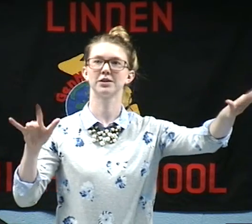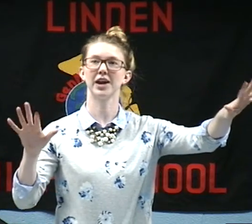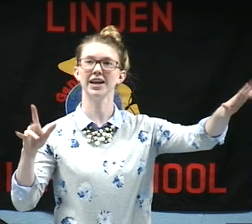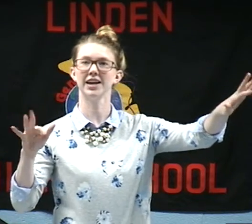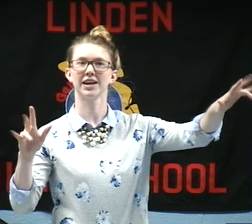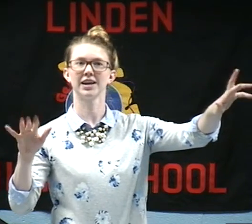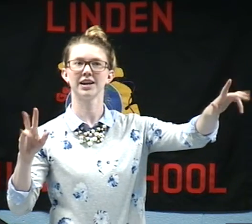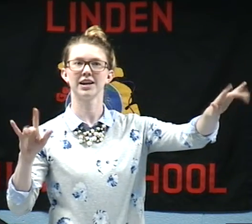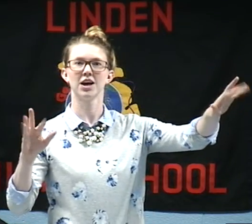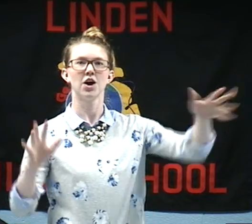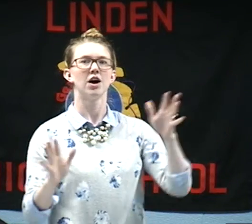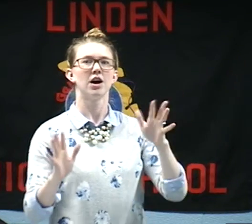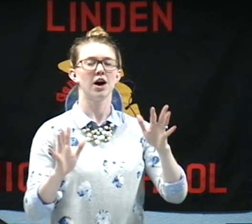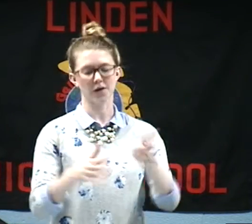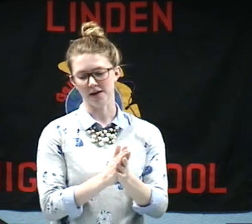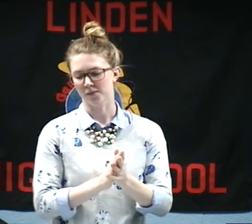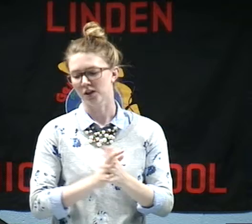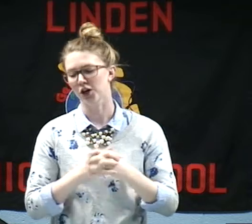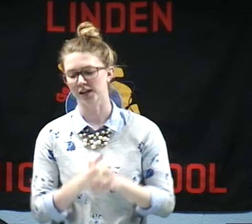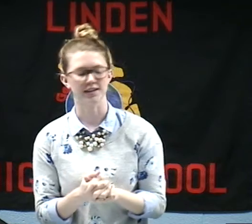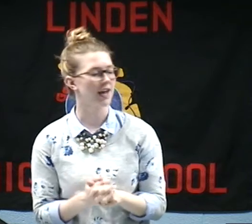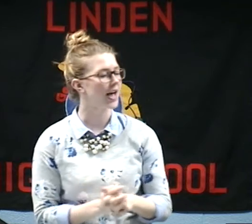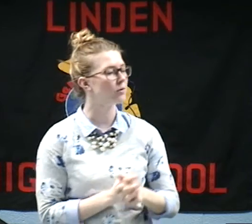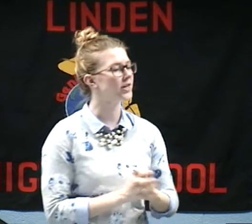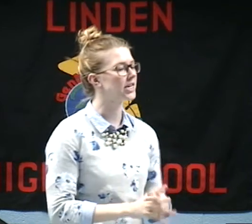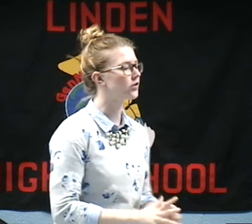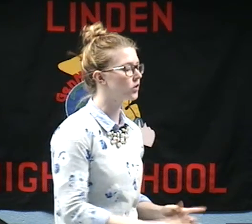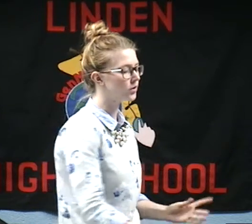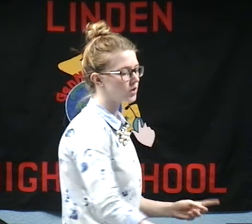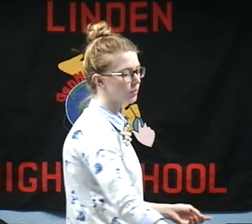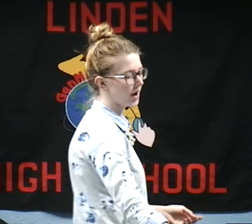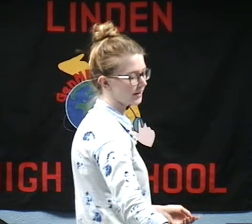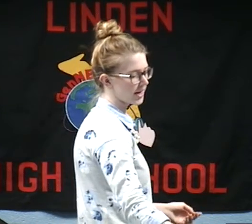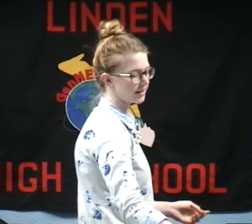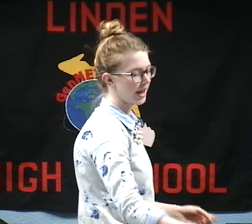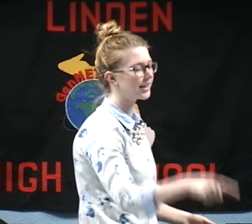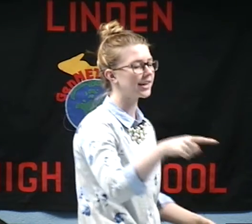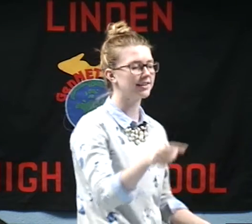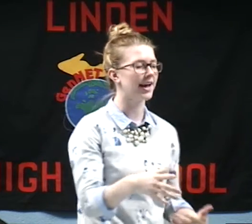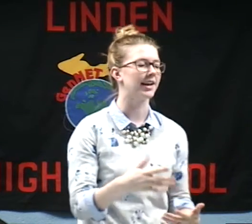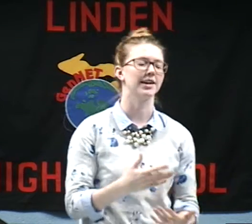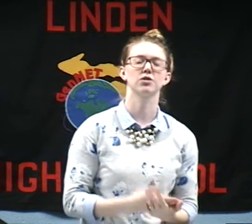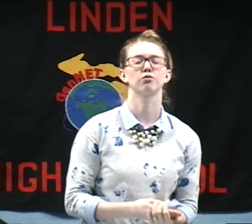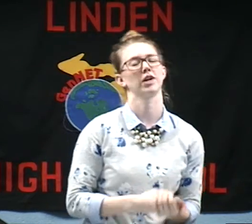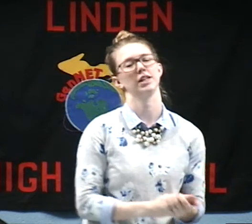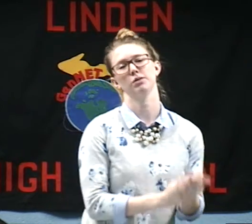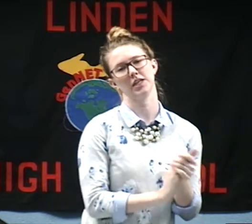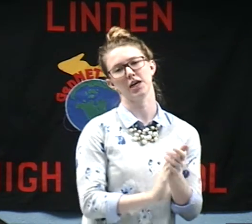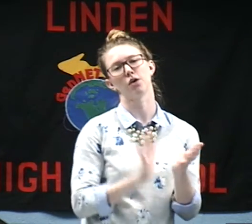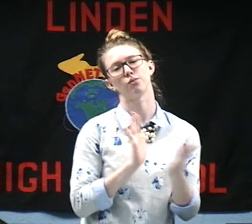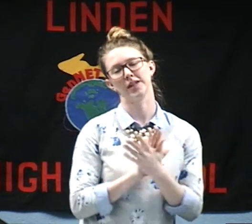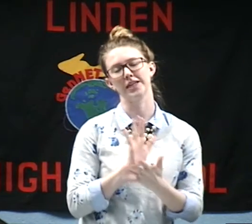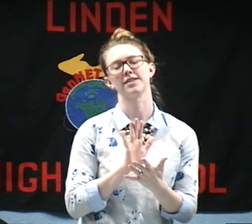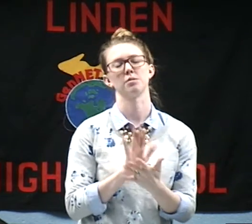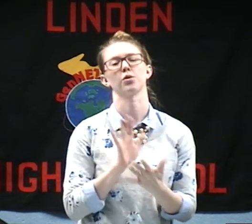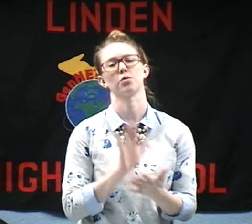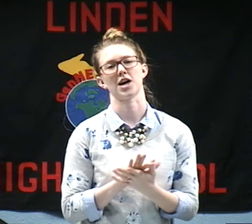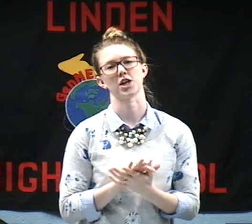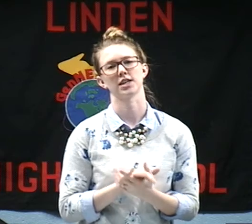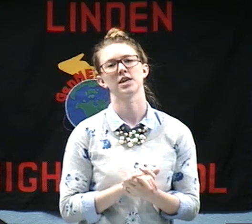done? Okay, good. Because I'm going to introduce your project, and like I said, it's really, really a really simple project.